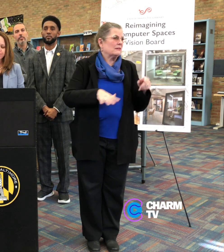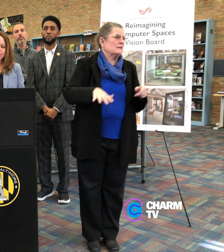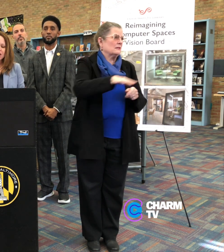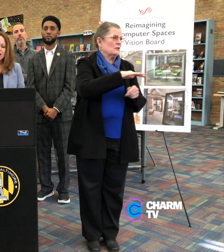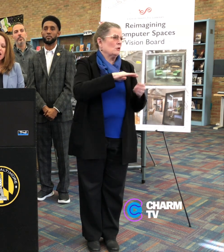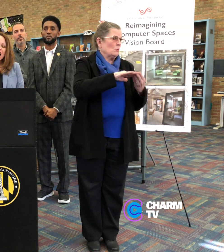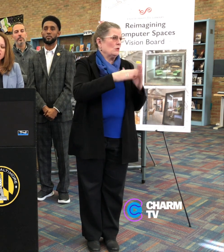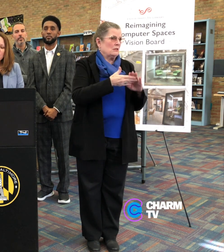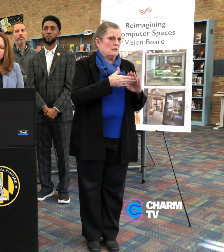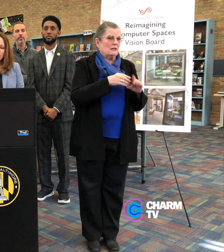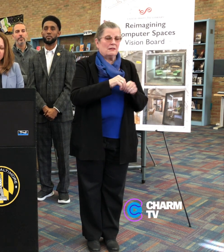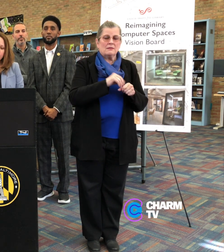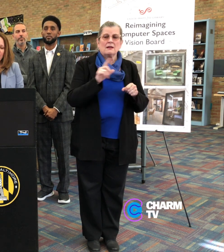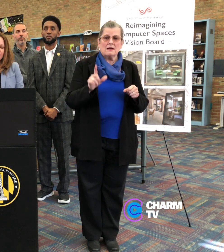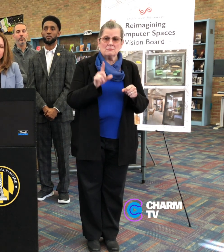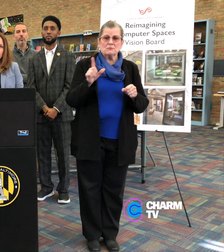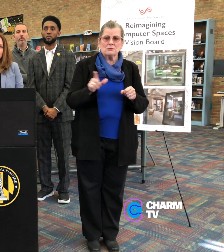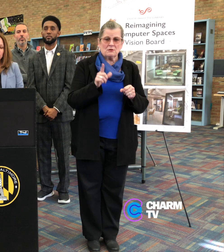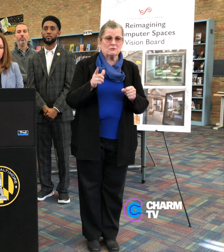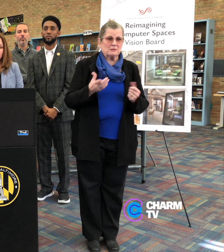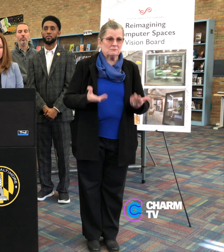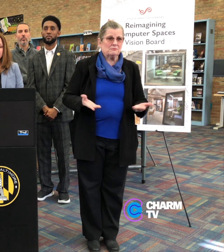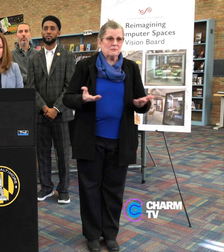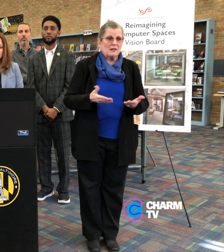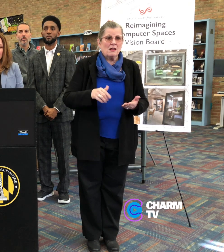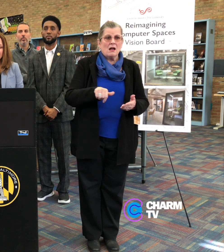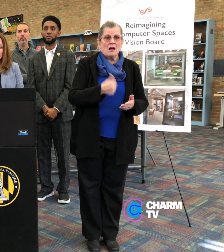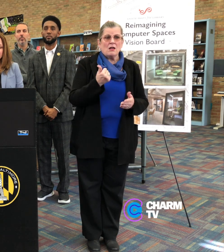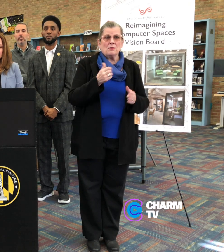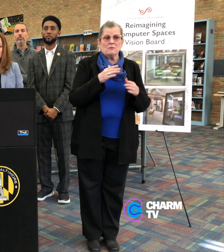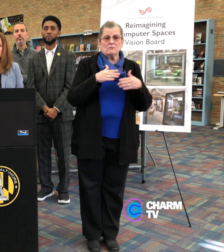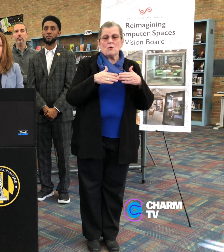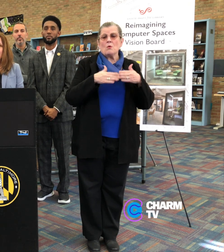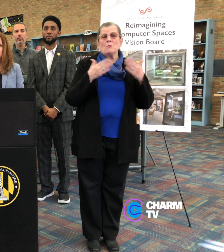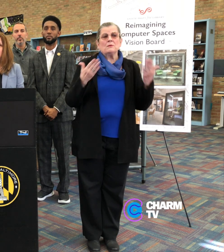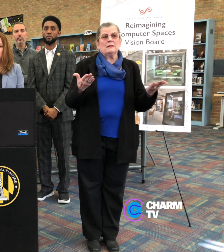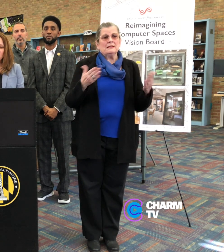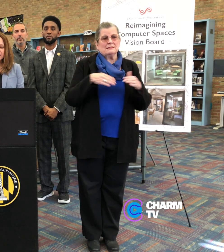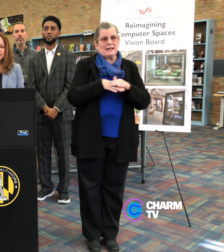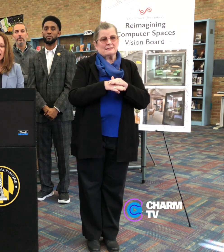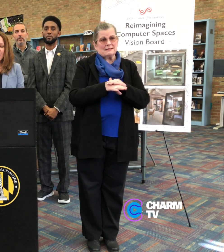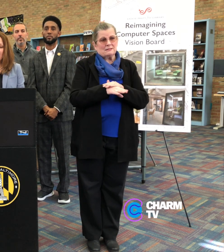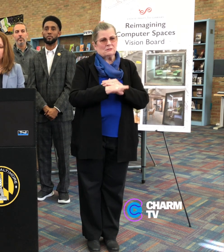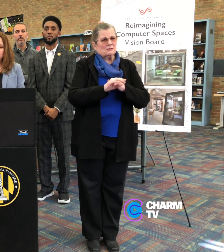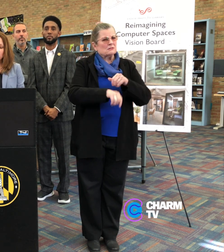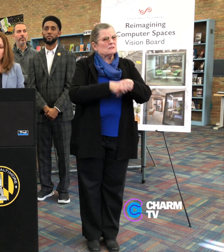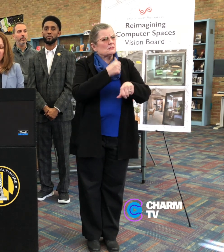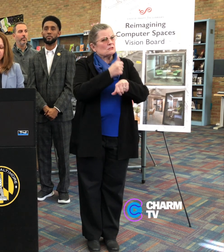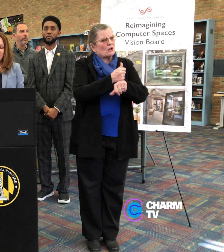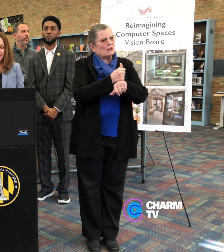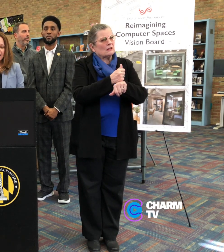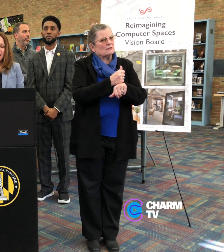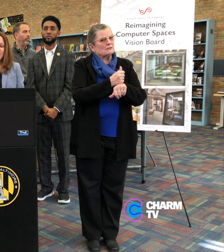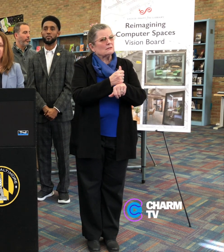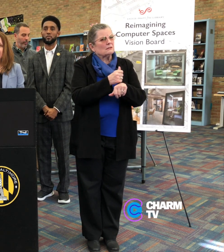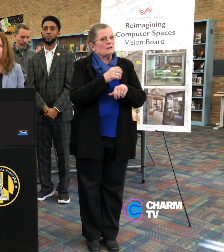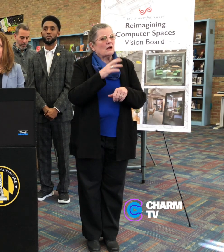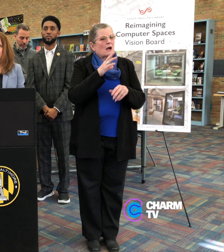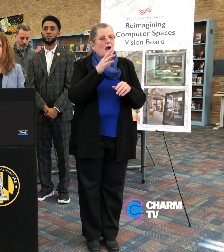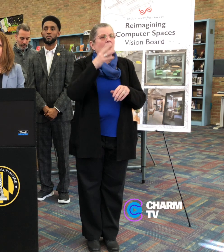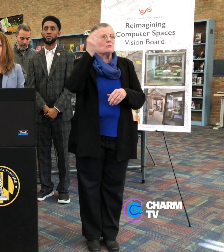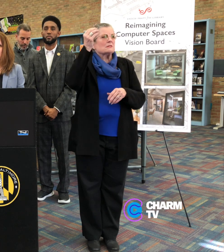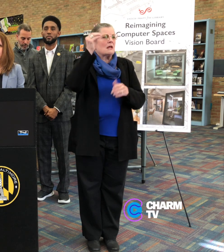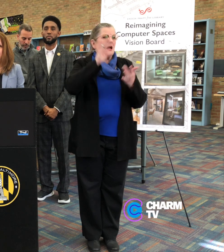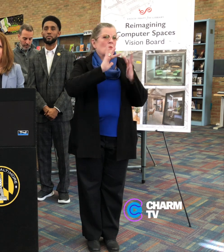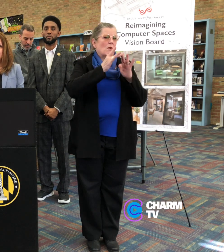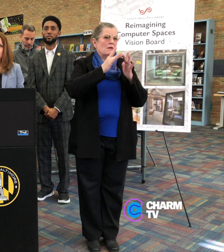libraries. Another way the Pratt has opened the doors of digital access is by installing outdoor Wi-Fi on the